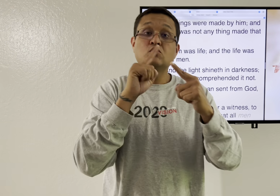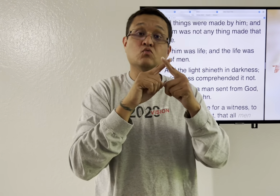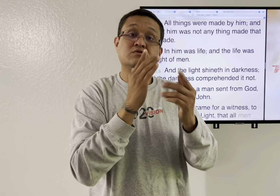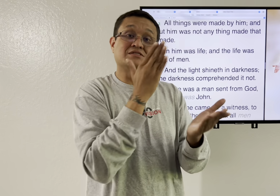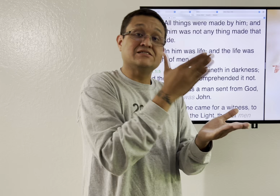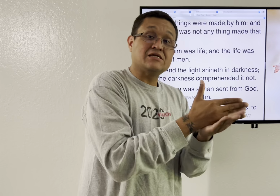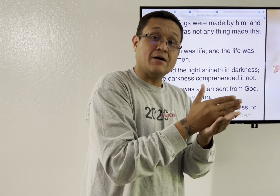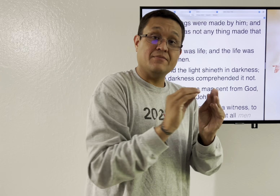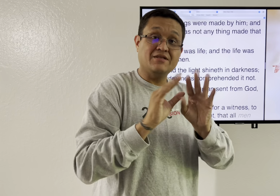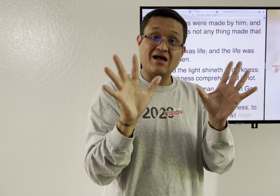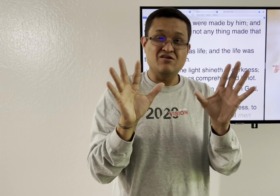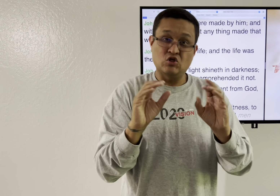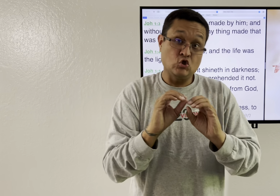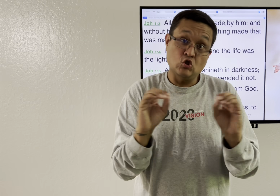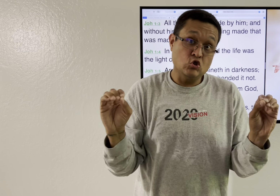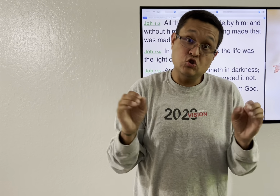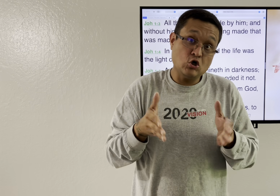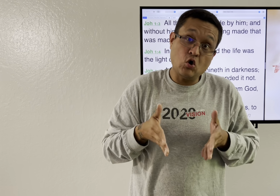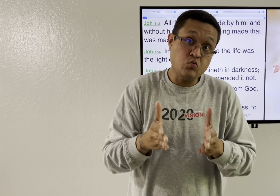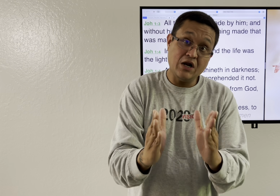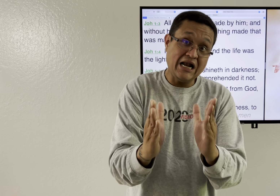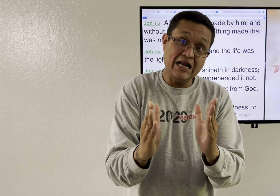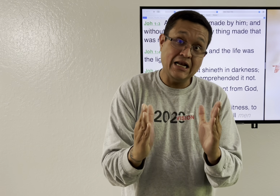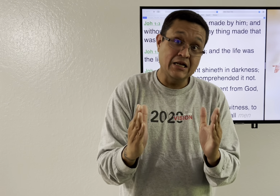There's no way for darkness to stop the light. There is no way.